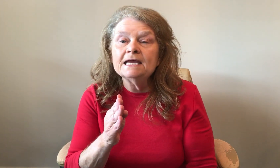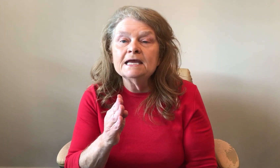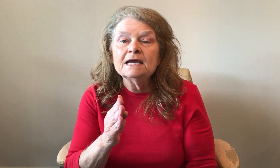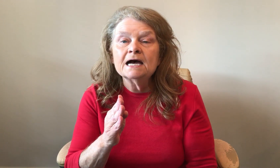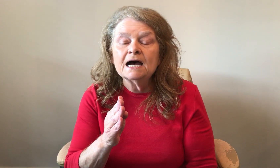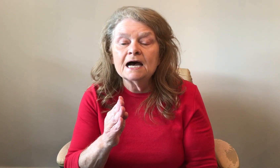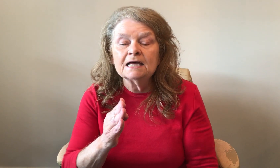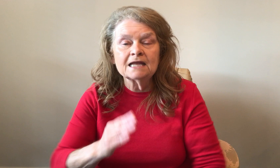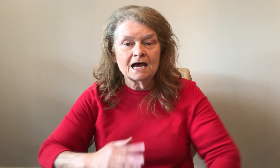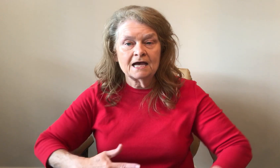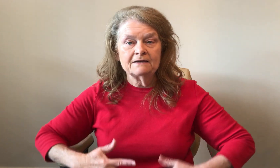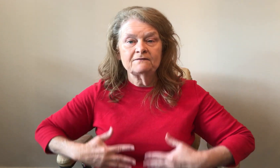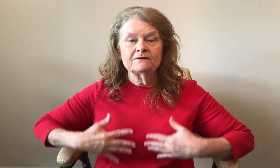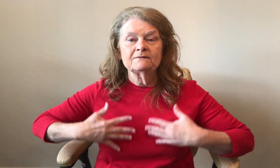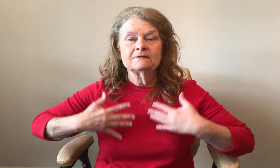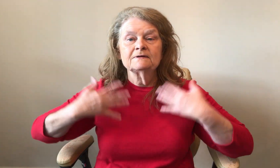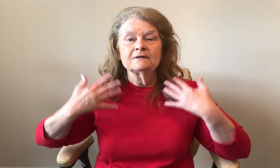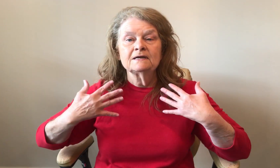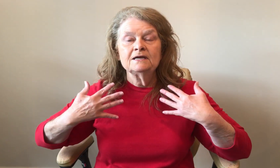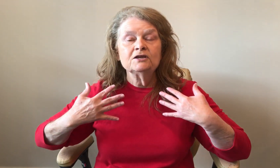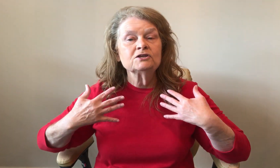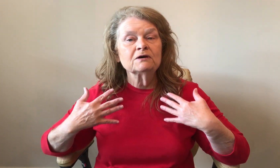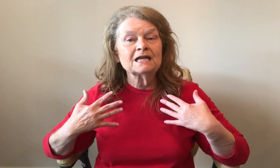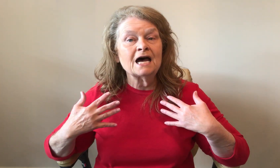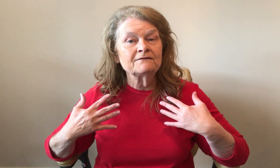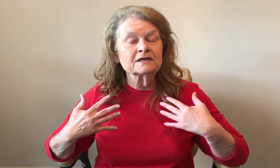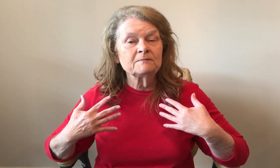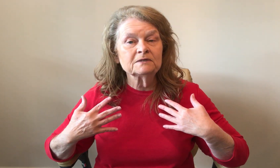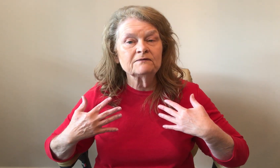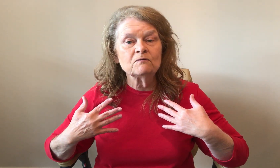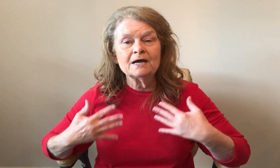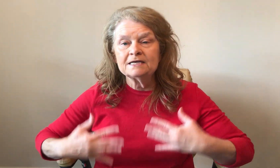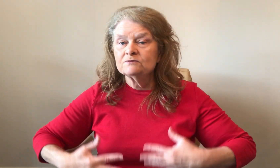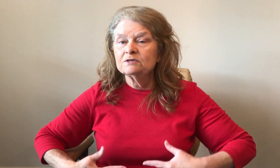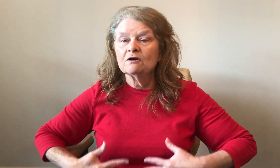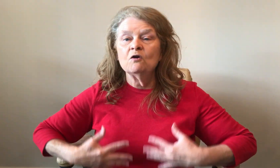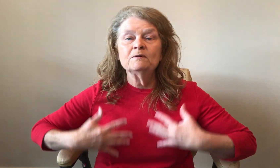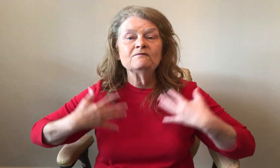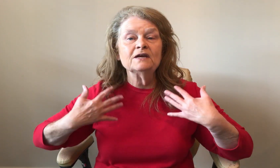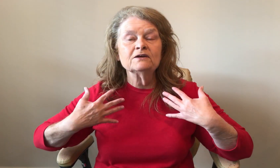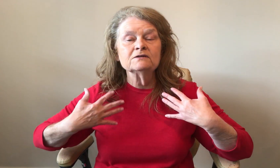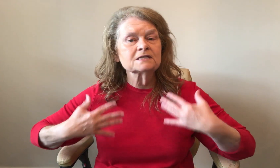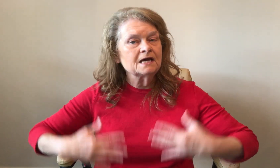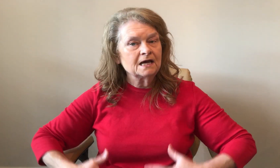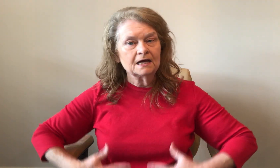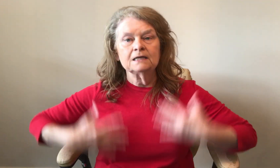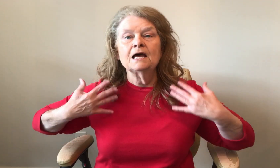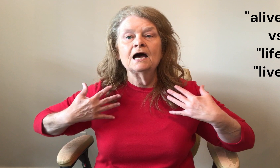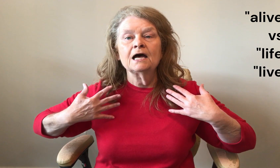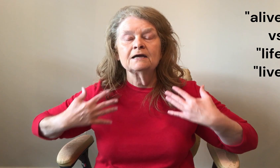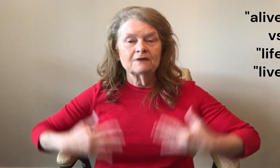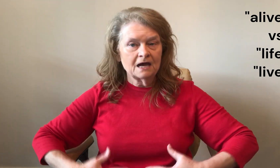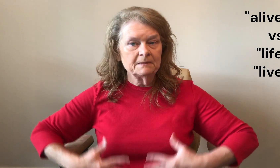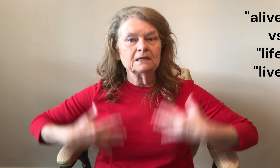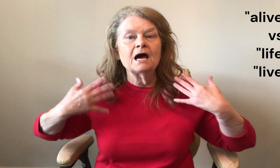be alive. You could do alive a couple different ways with your open fingers. Alive, I'm